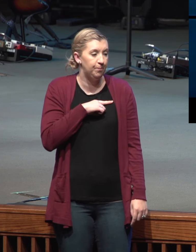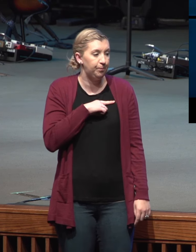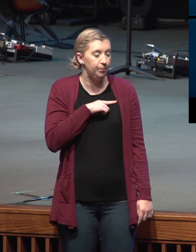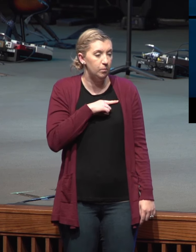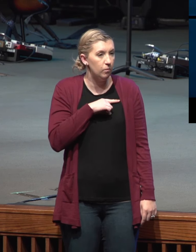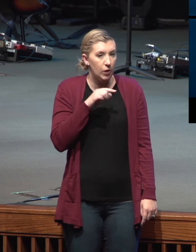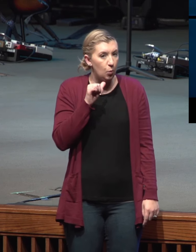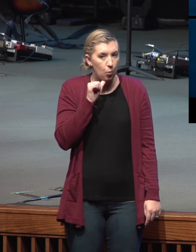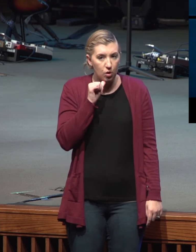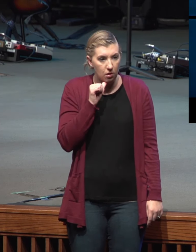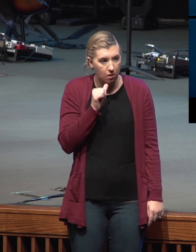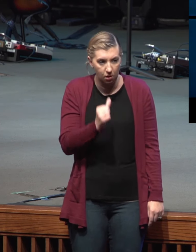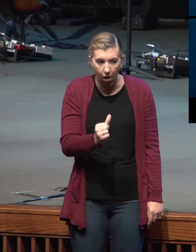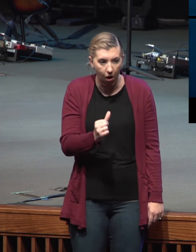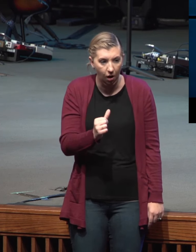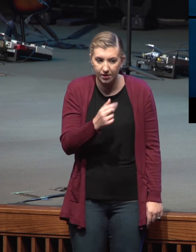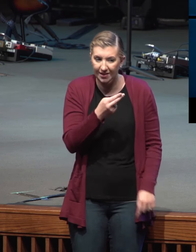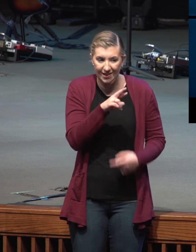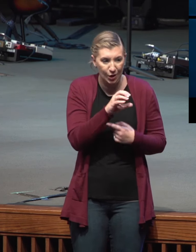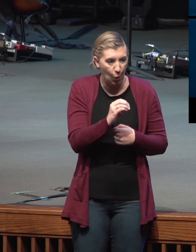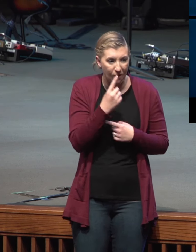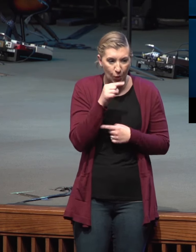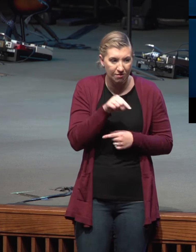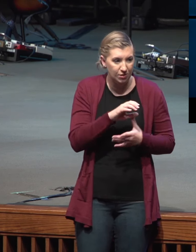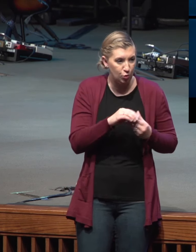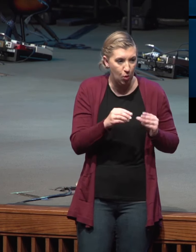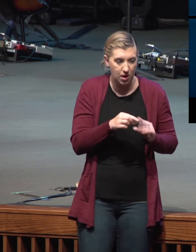We're not the hero of the story.